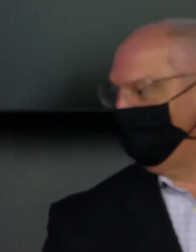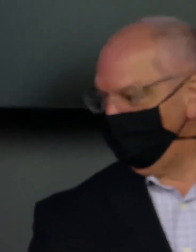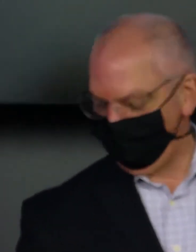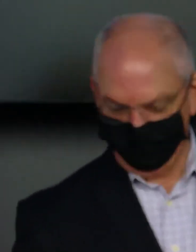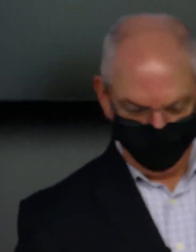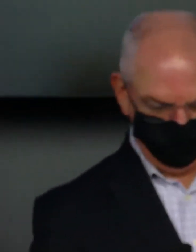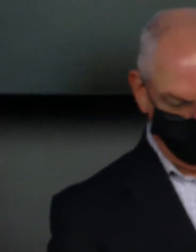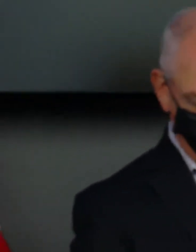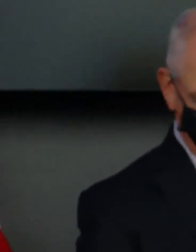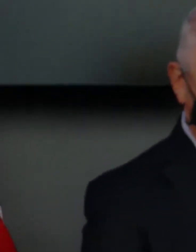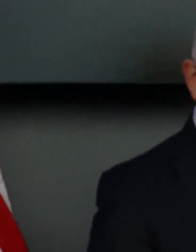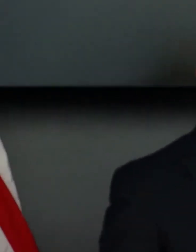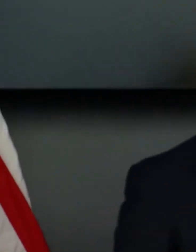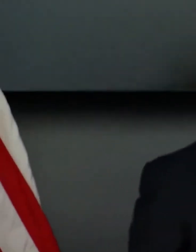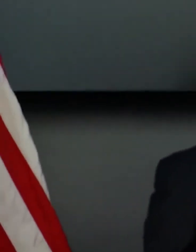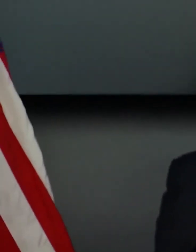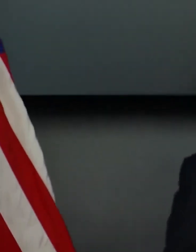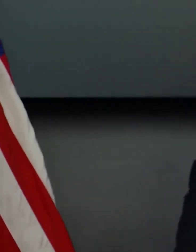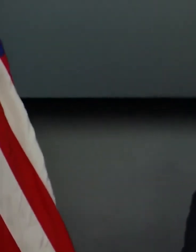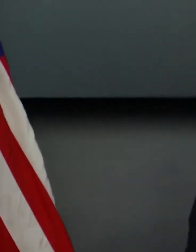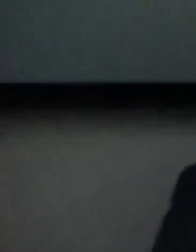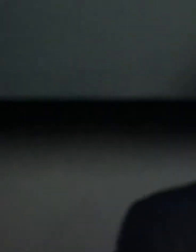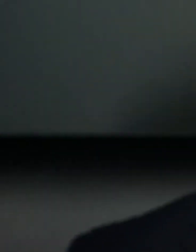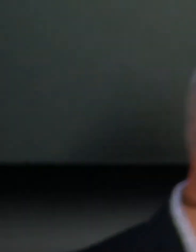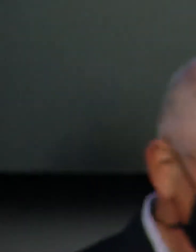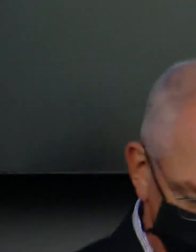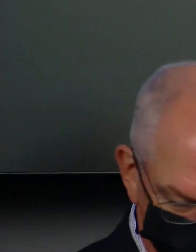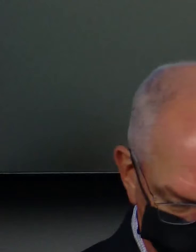Thank you for being here again.